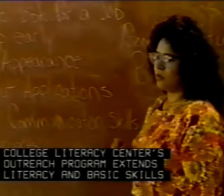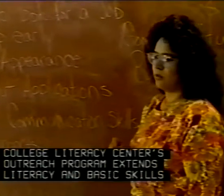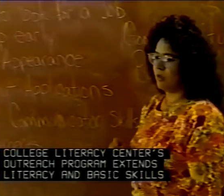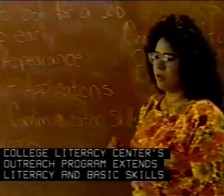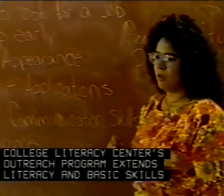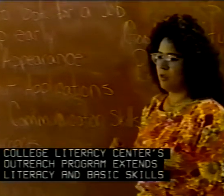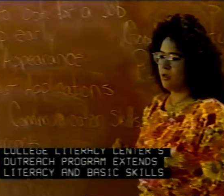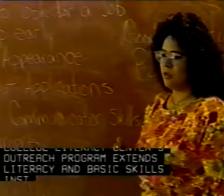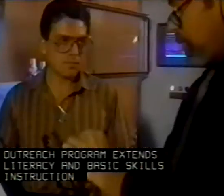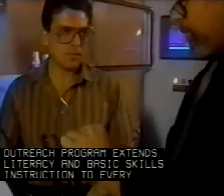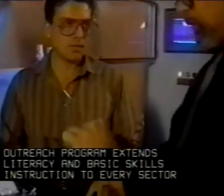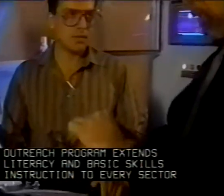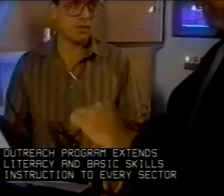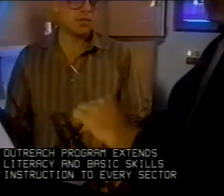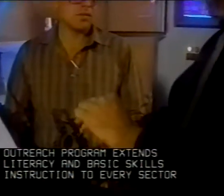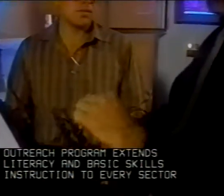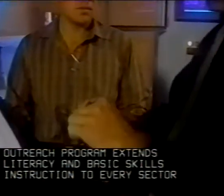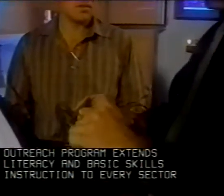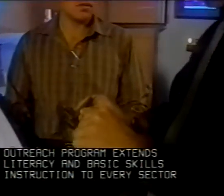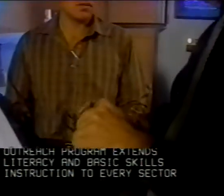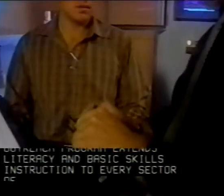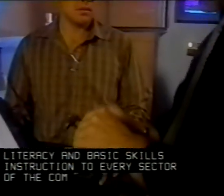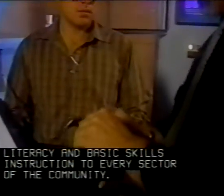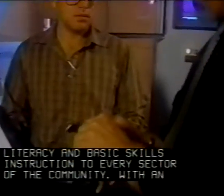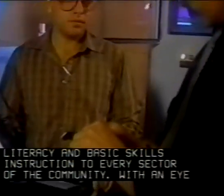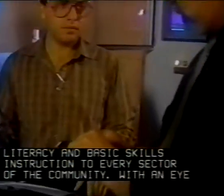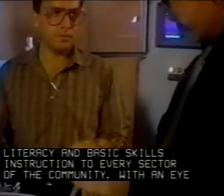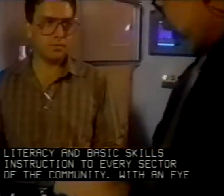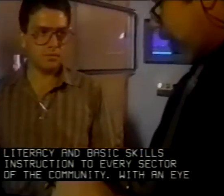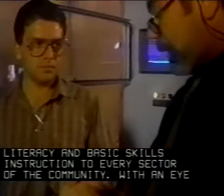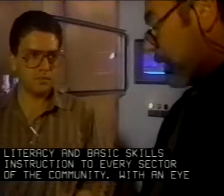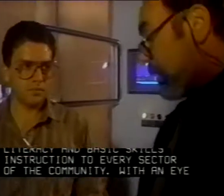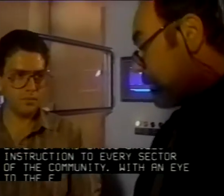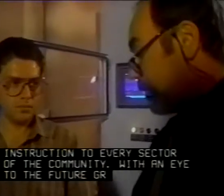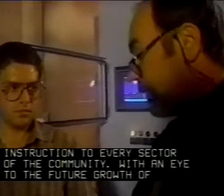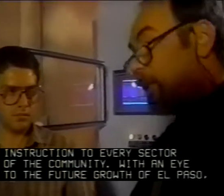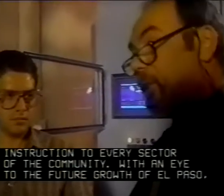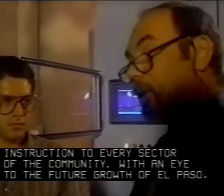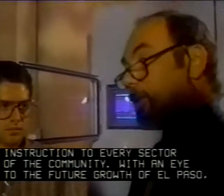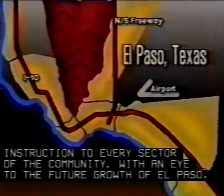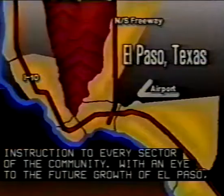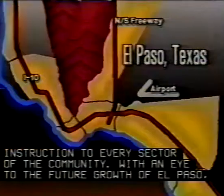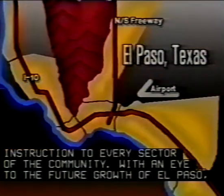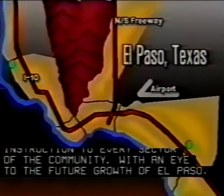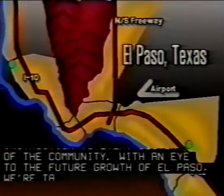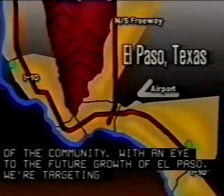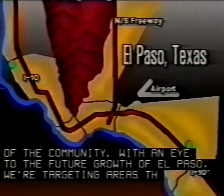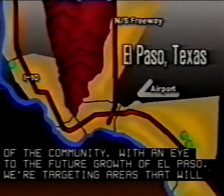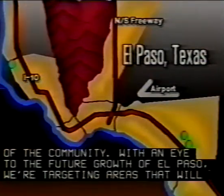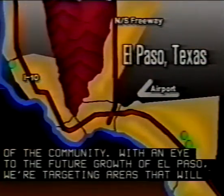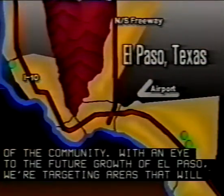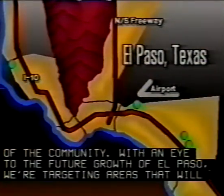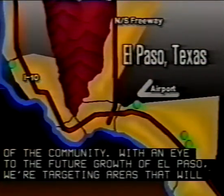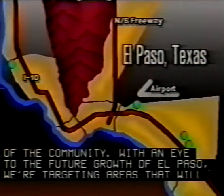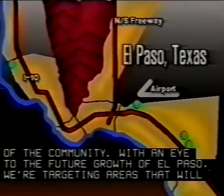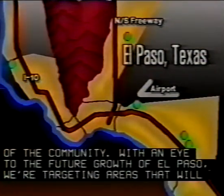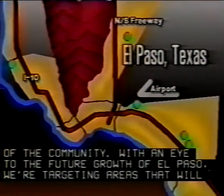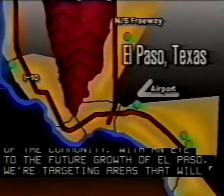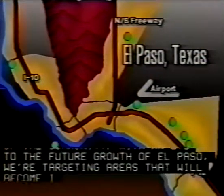community. With an eye to the future growth of El Paso, we're targeting areas that will become important trade centers